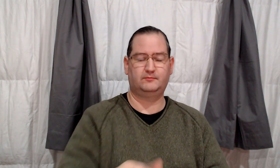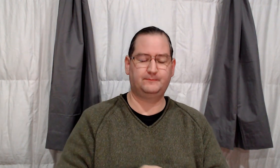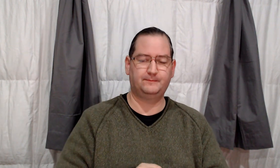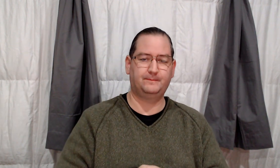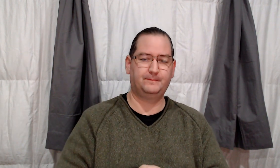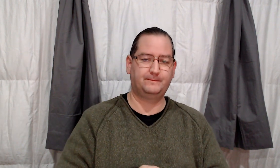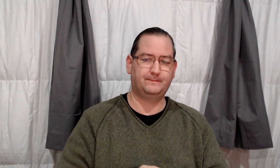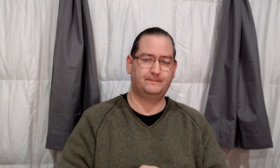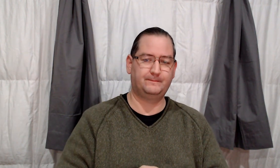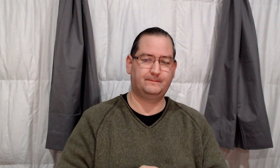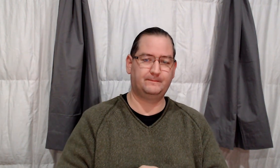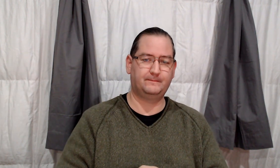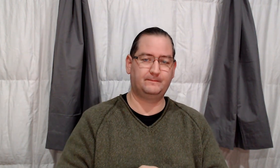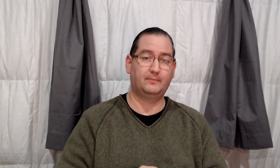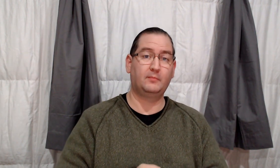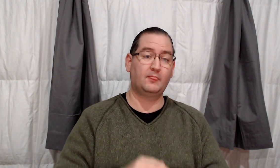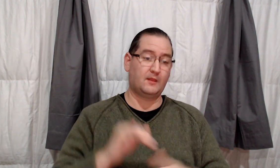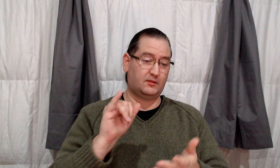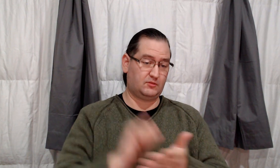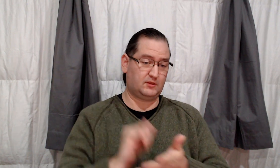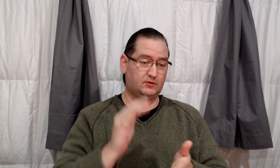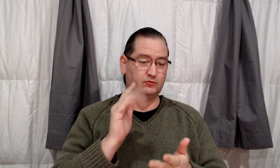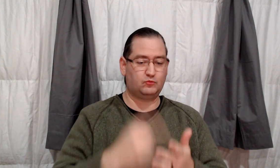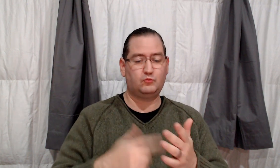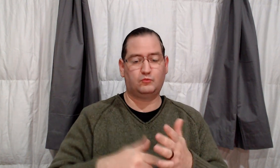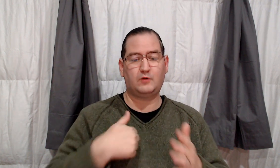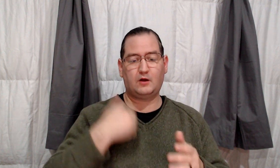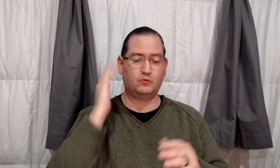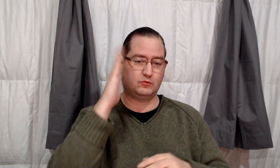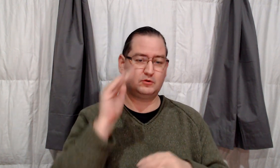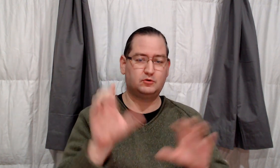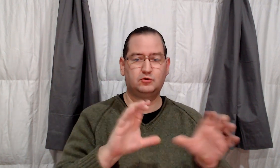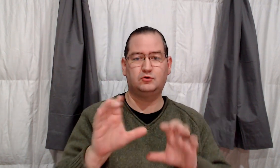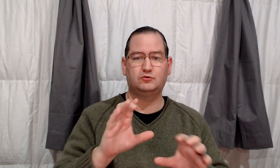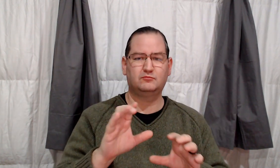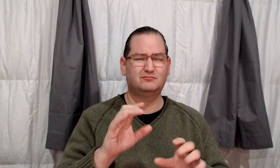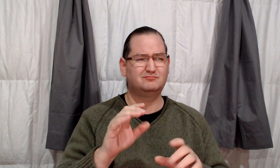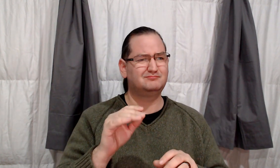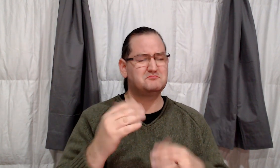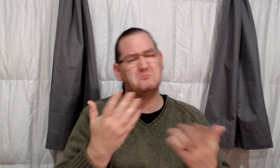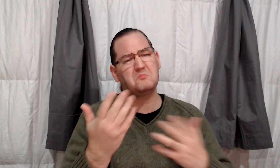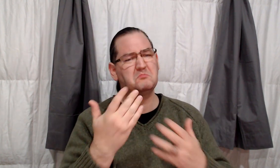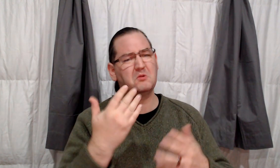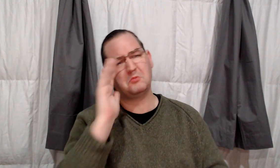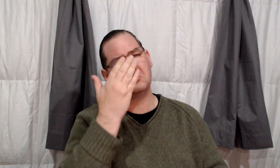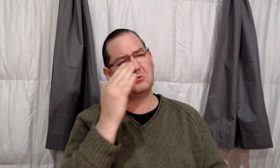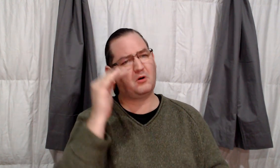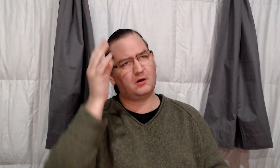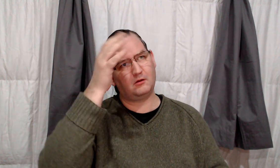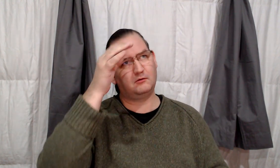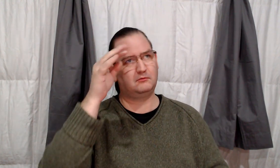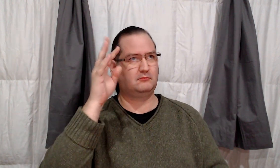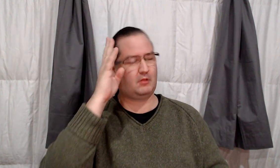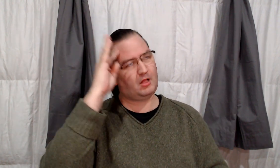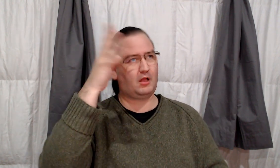So that's what I'm going to do. As crazy as it may seem, I'm going to speak directly to that part of